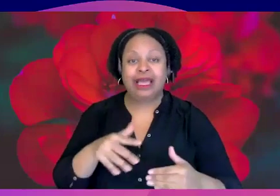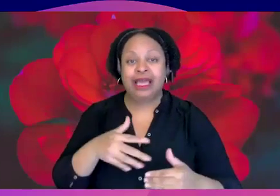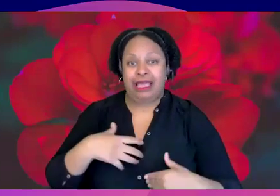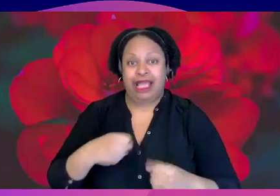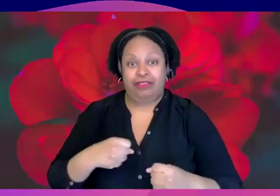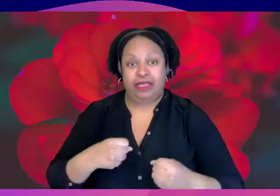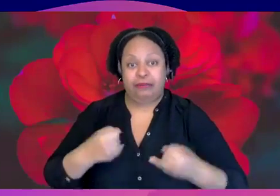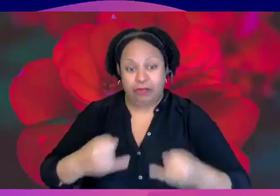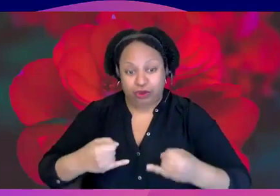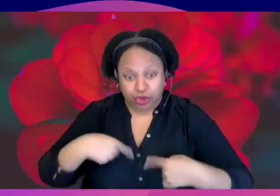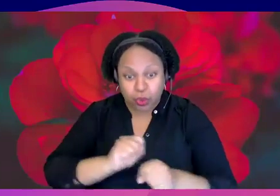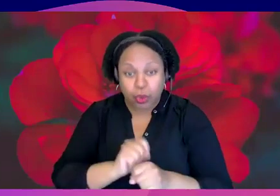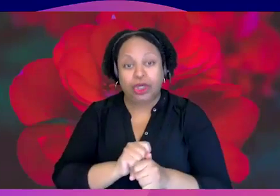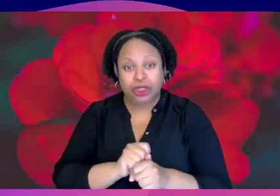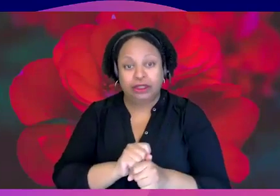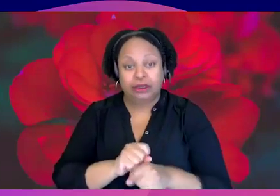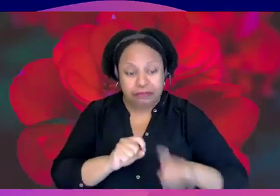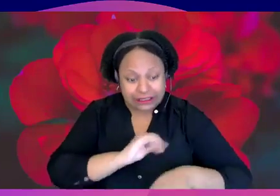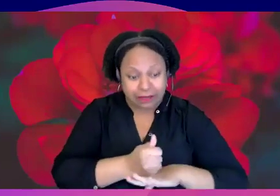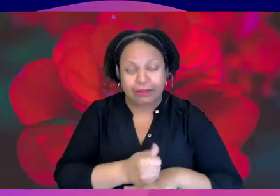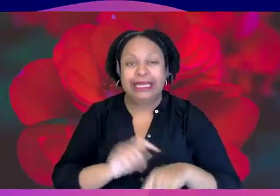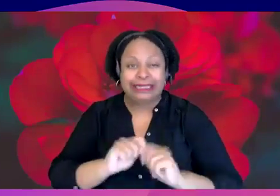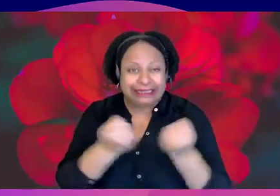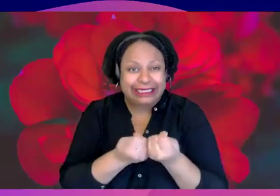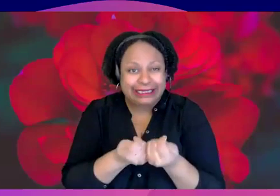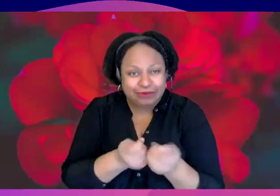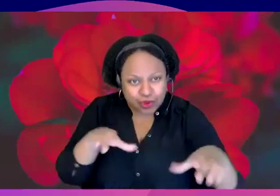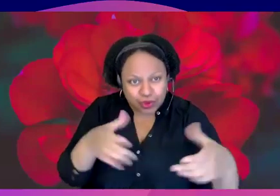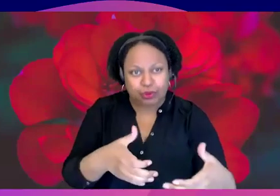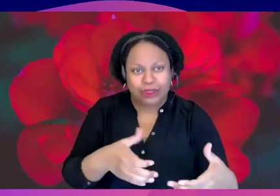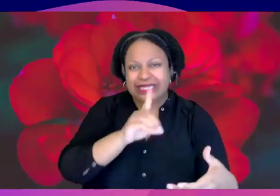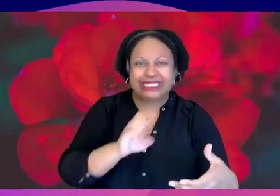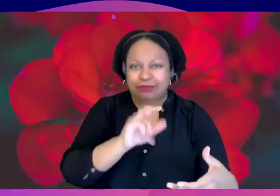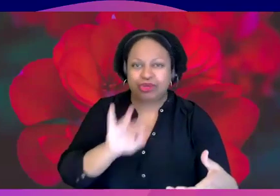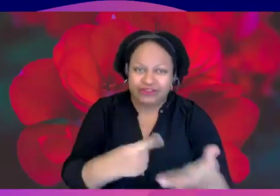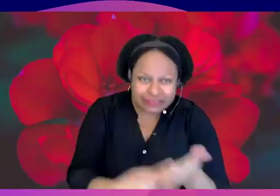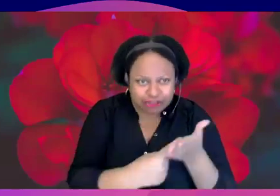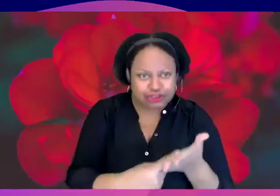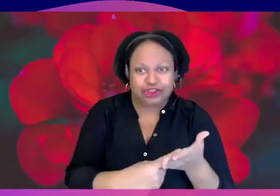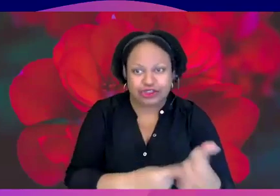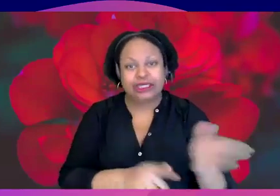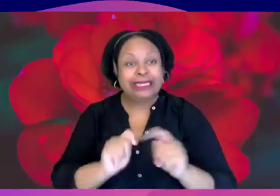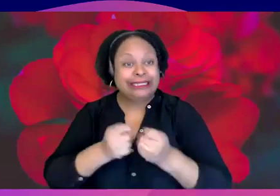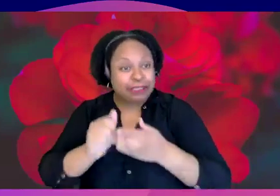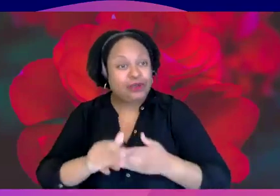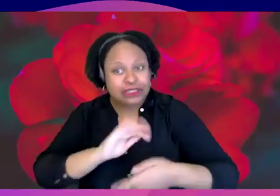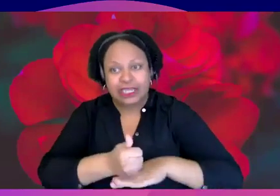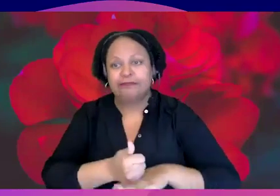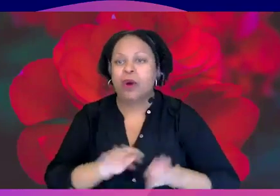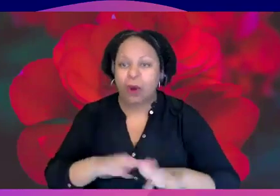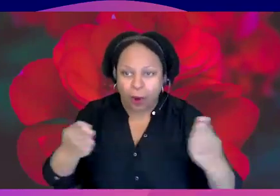at work, to teams collectively debriefing, to leaders creating open, healthy, and